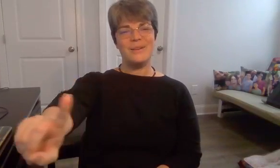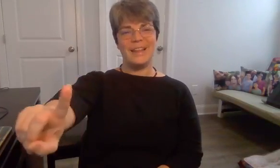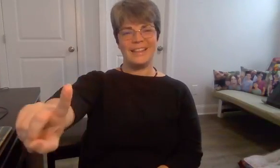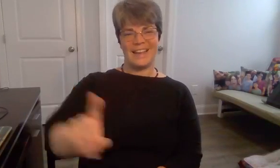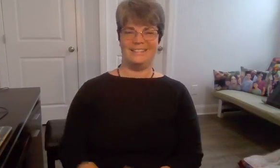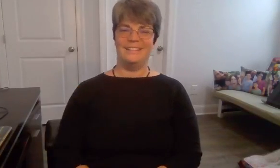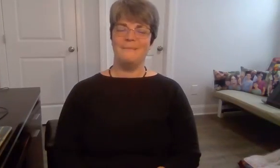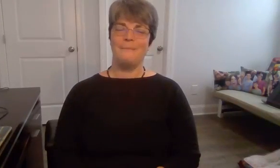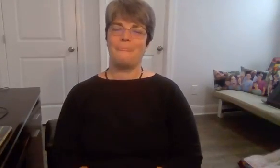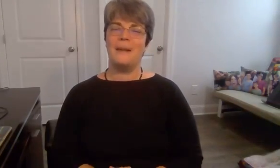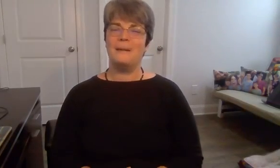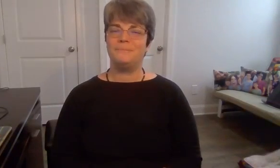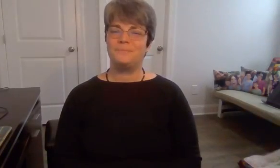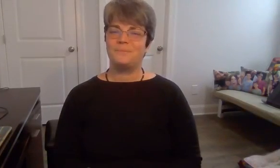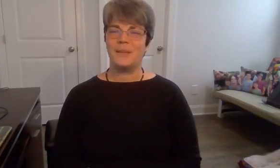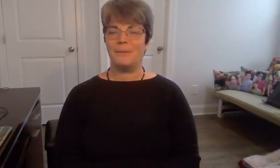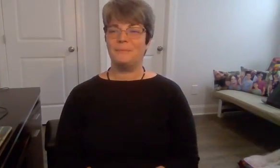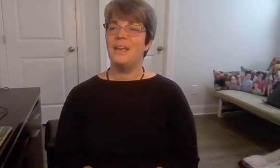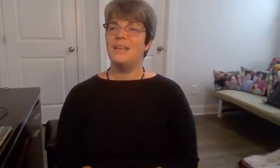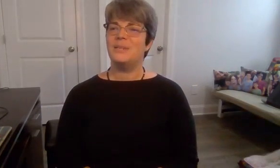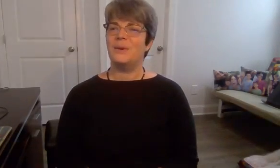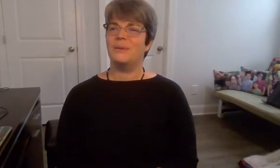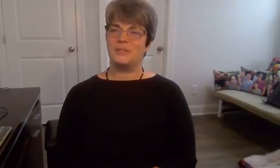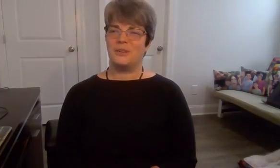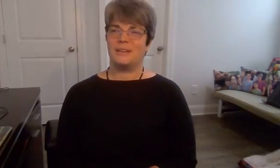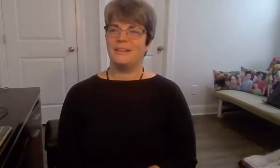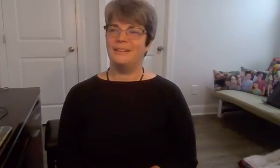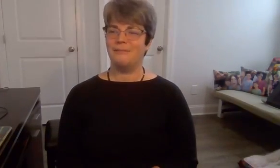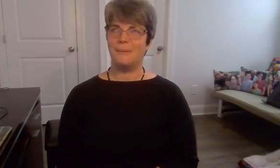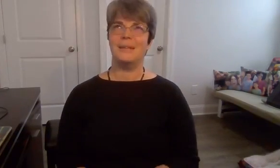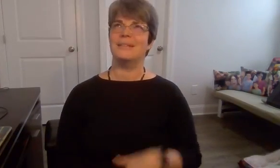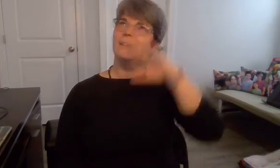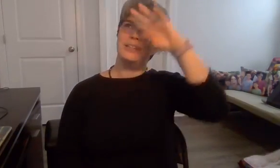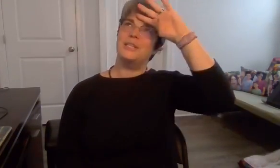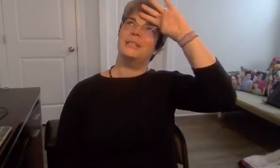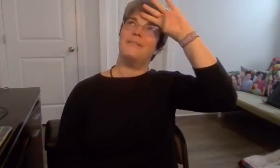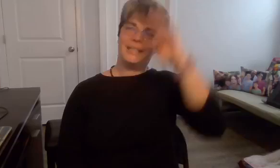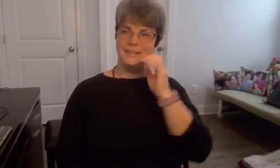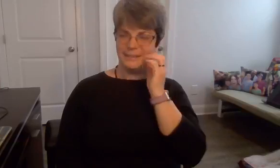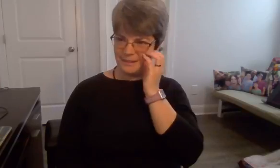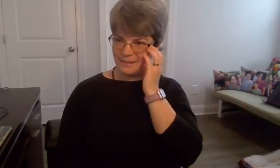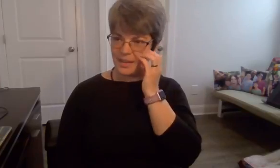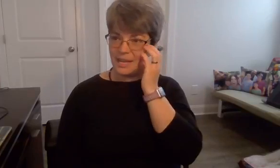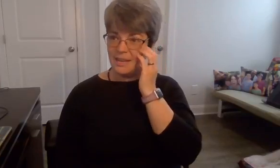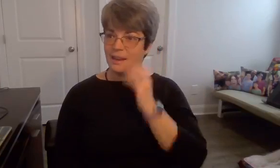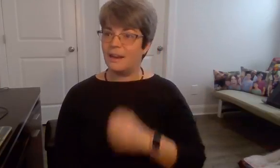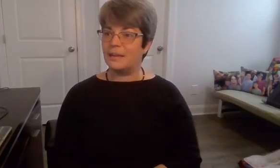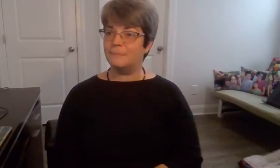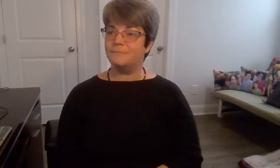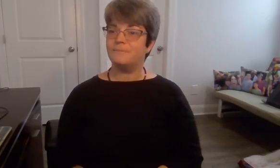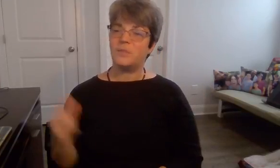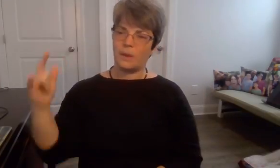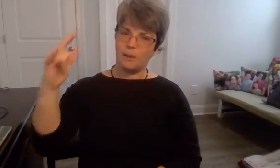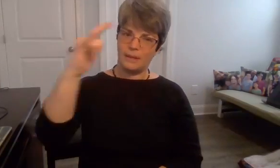like that. Anyway, so got distracted. Reminiscing. She's 11. Okay. So